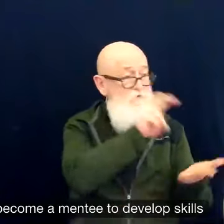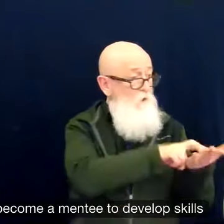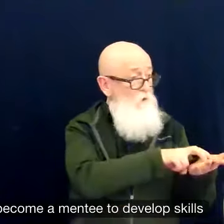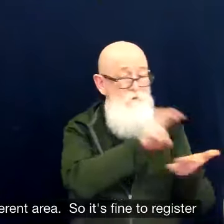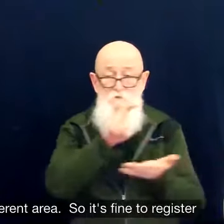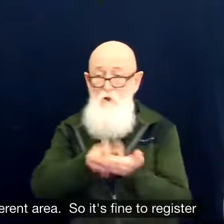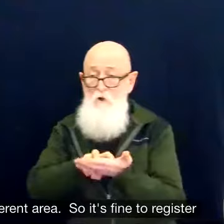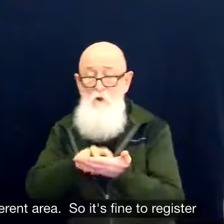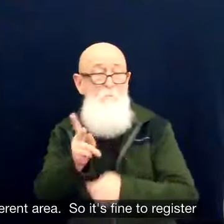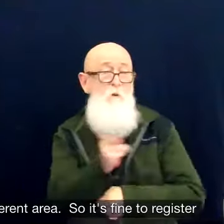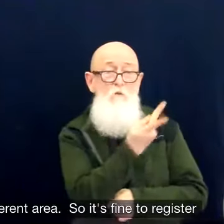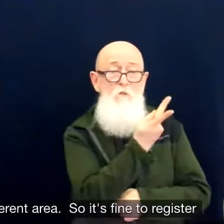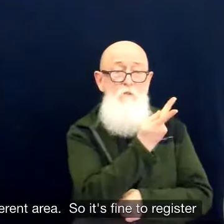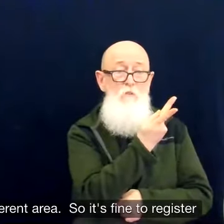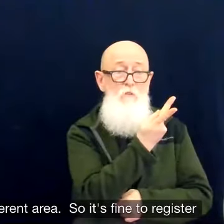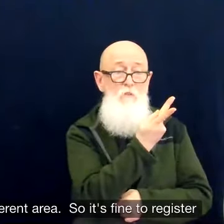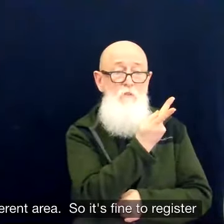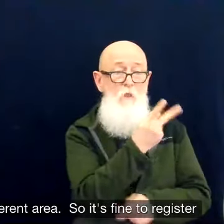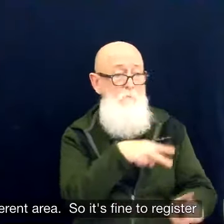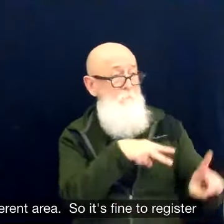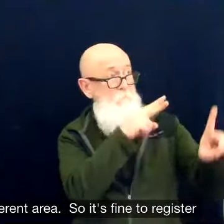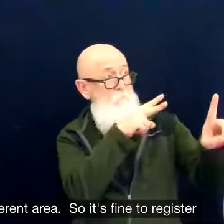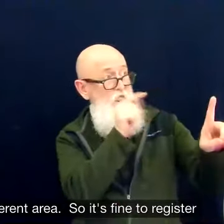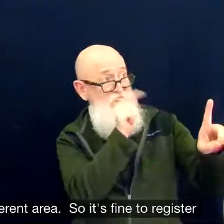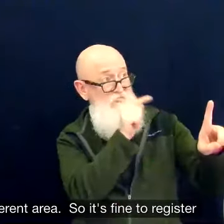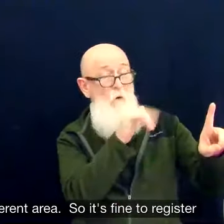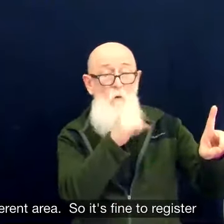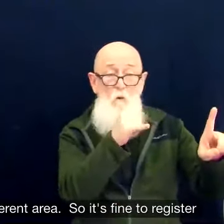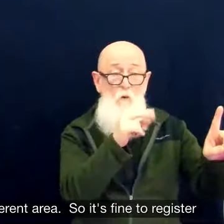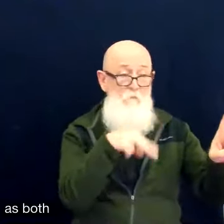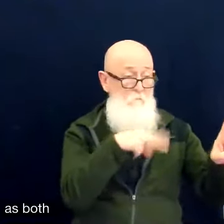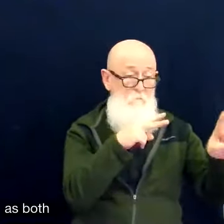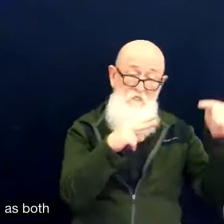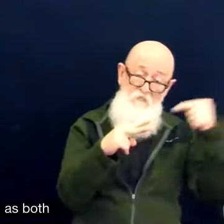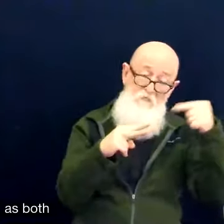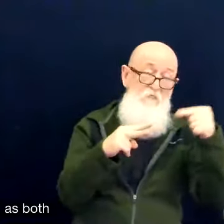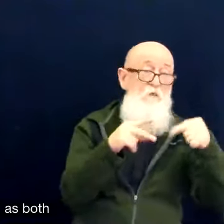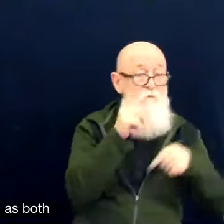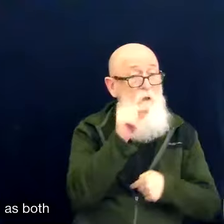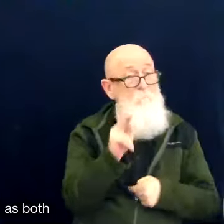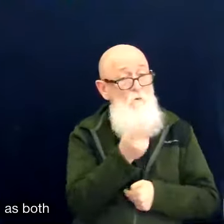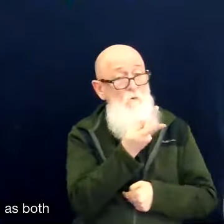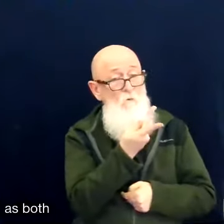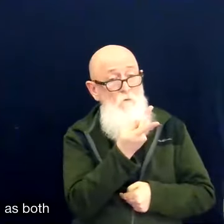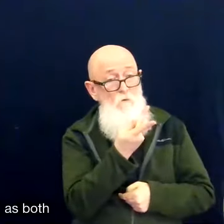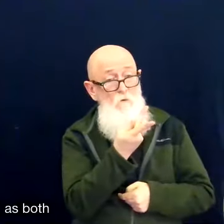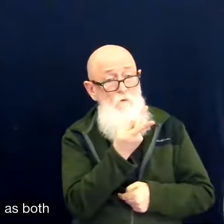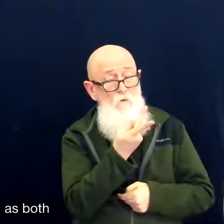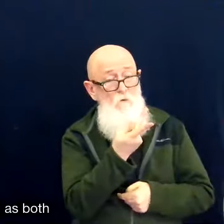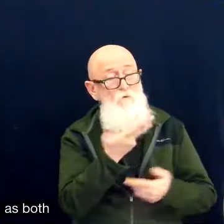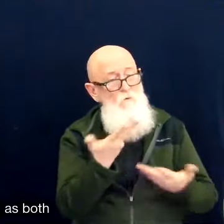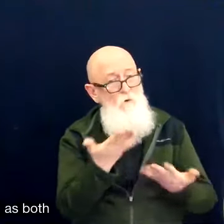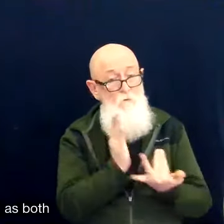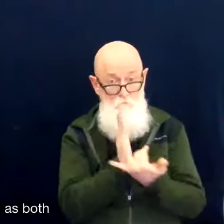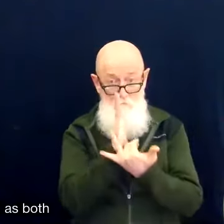a mentee and a mentor, or just one. So in the information that I